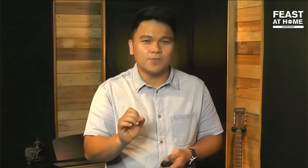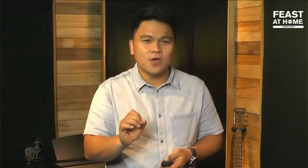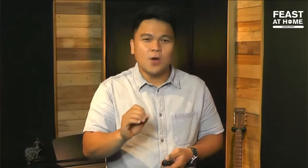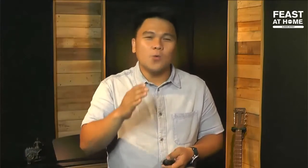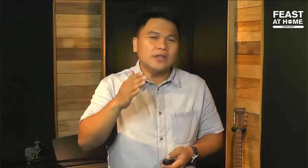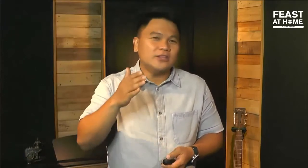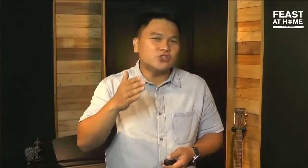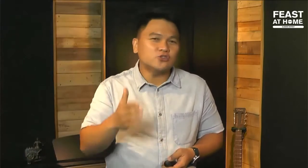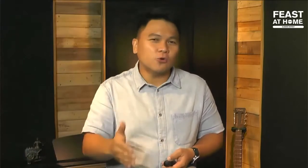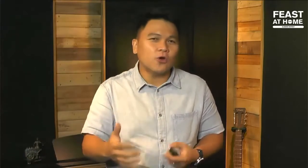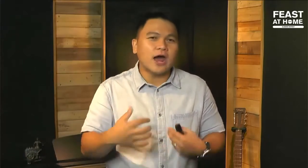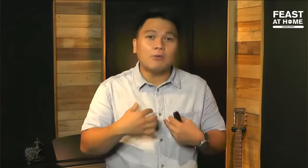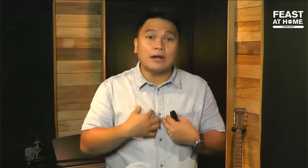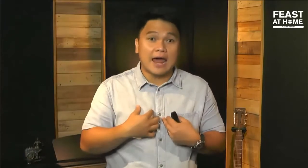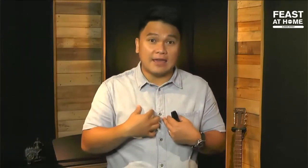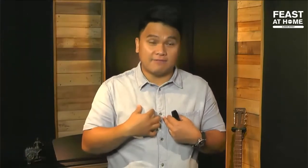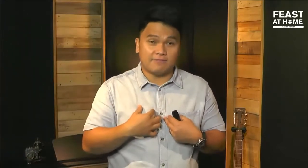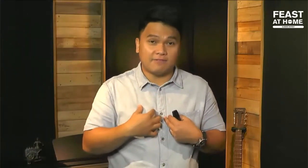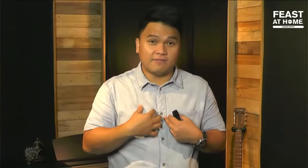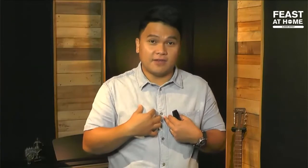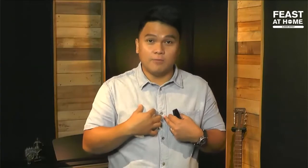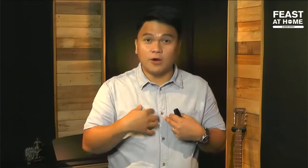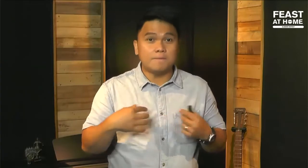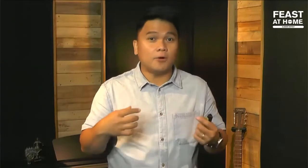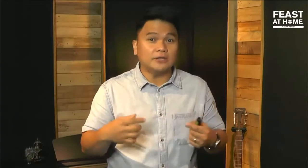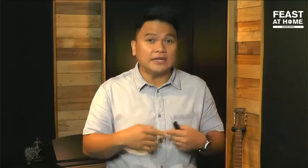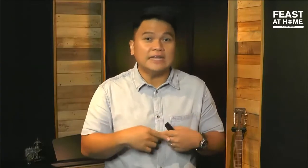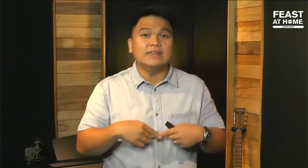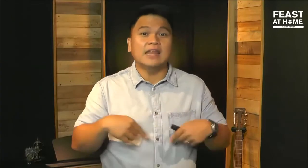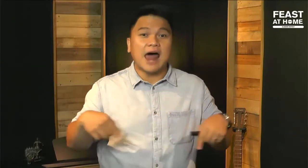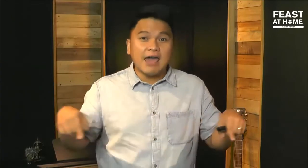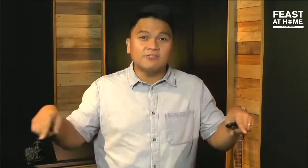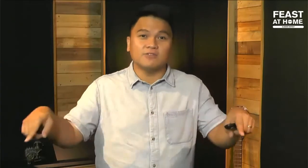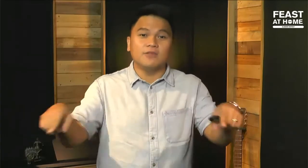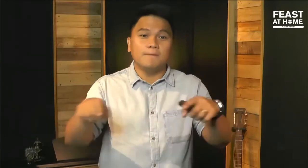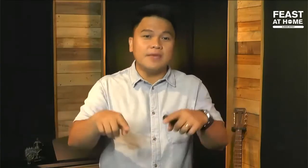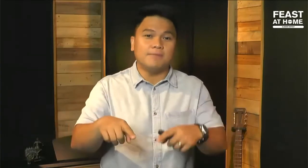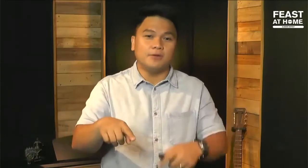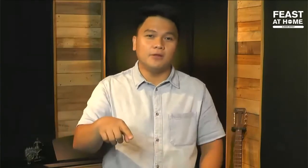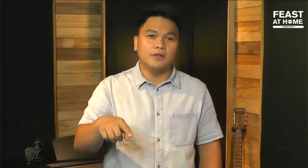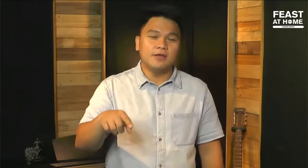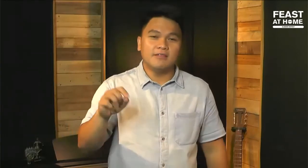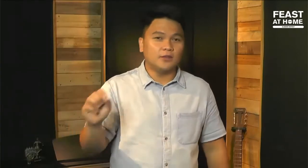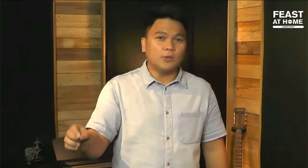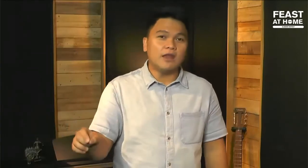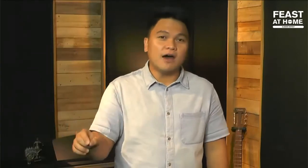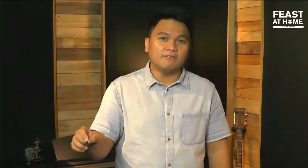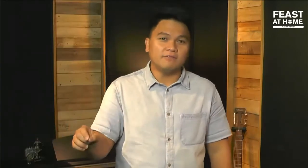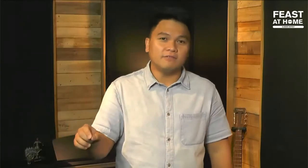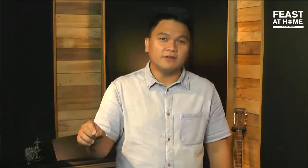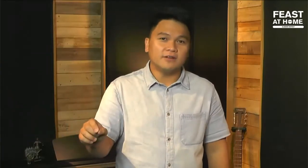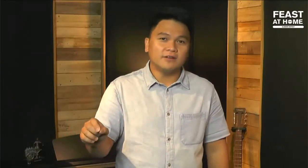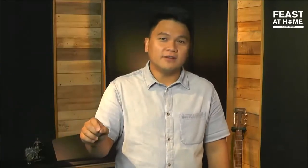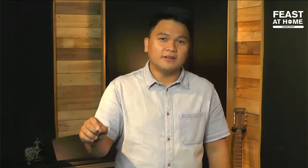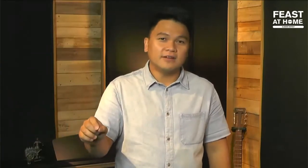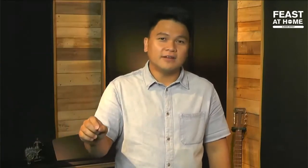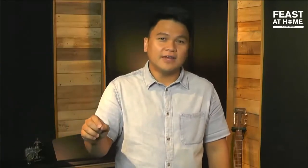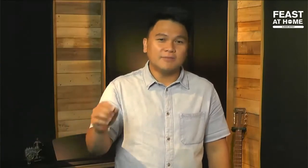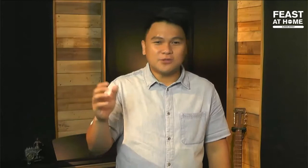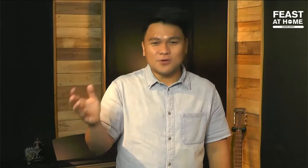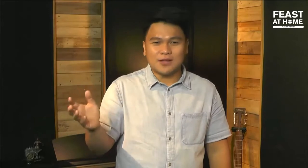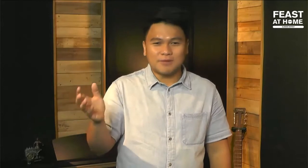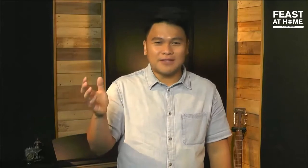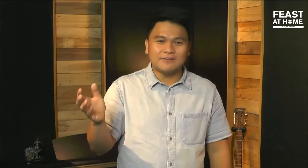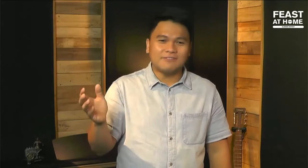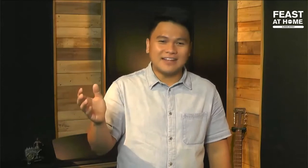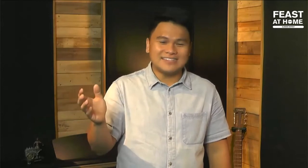later, we destroy our life. And more importantly, the lives of the people that we love. And